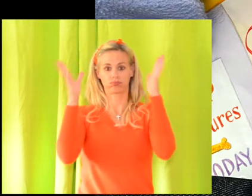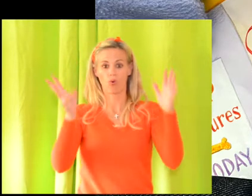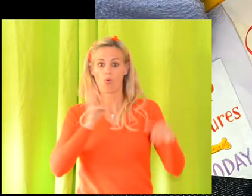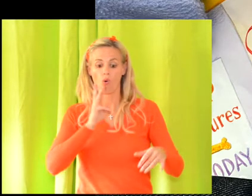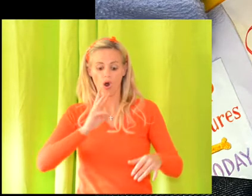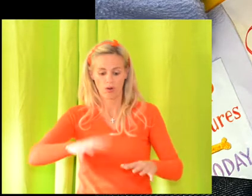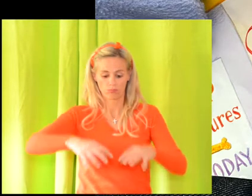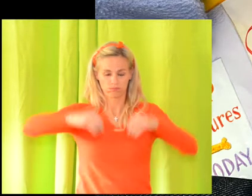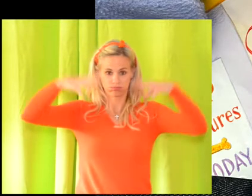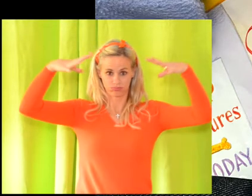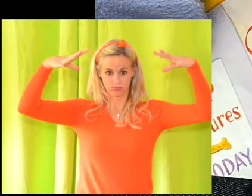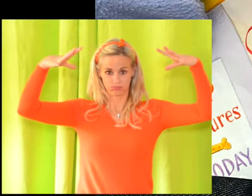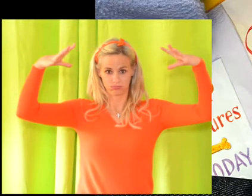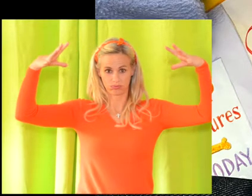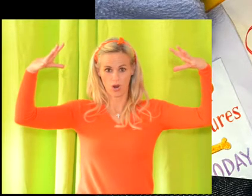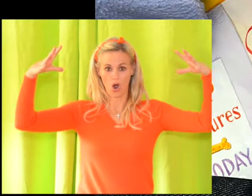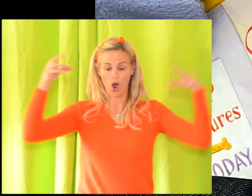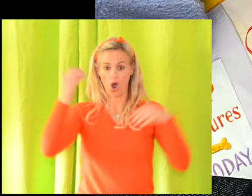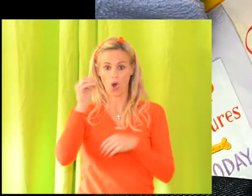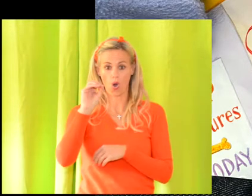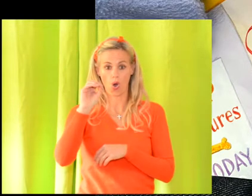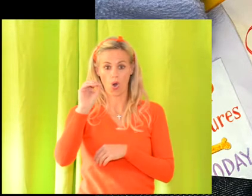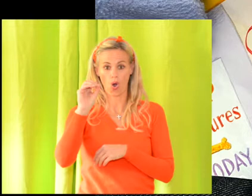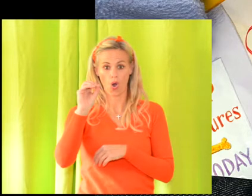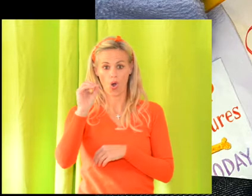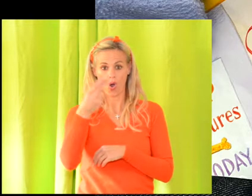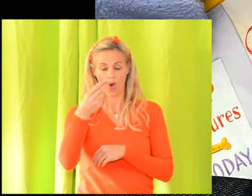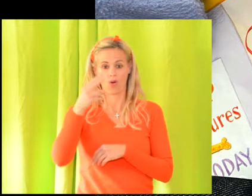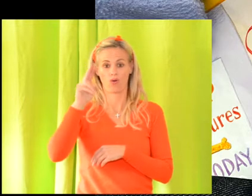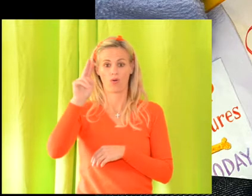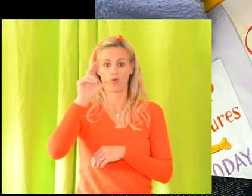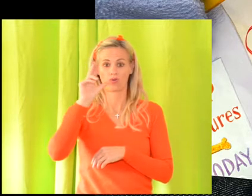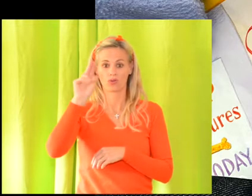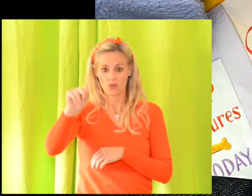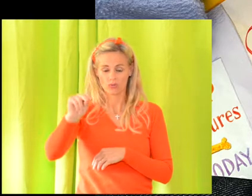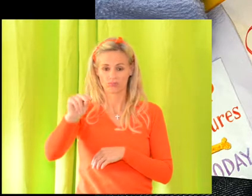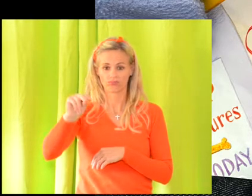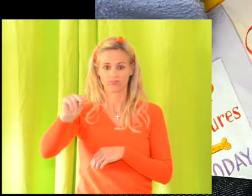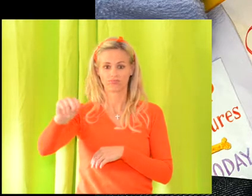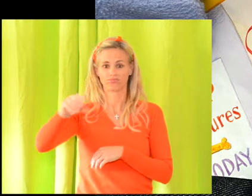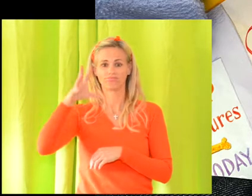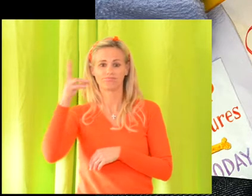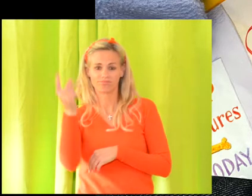splash, uh-oh, dog mudslide.